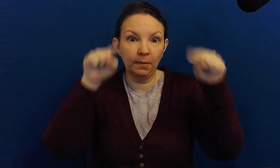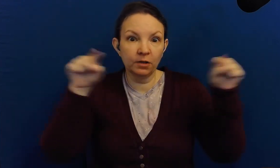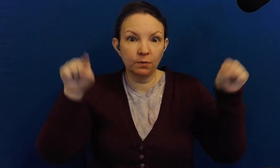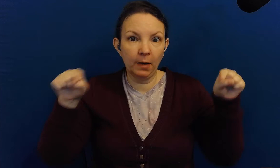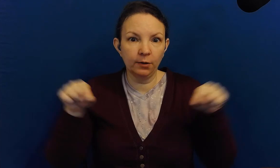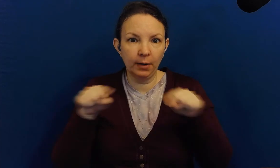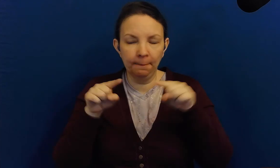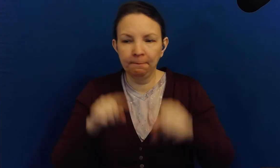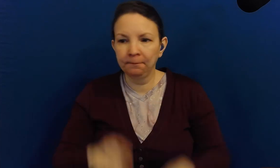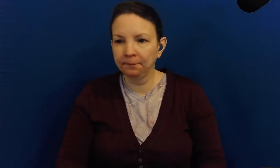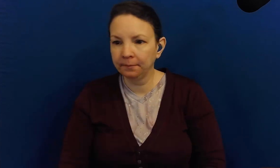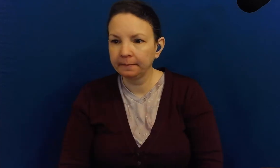spider web.